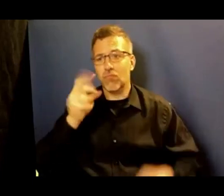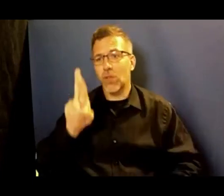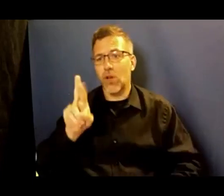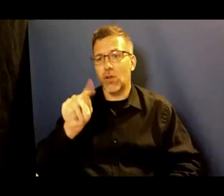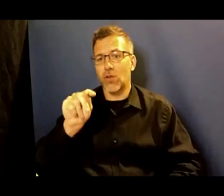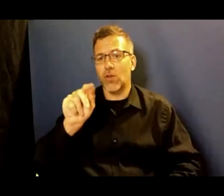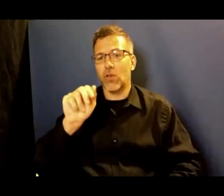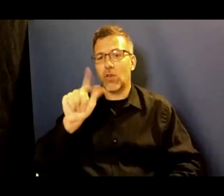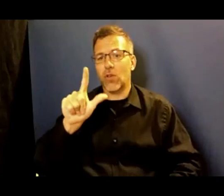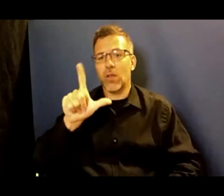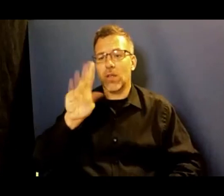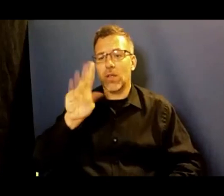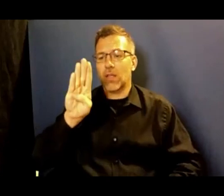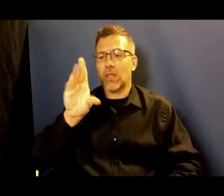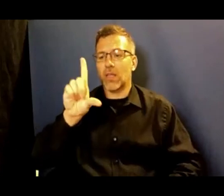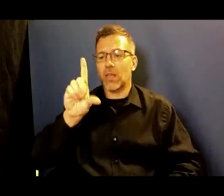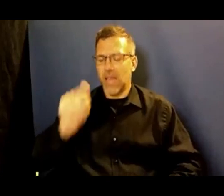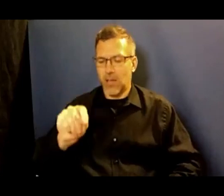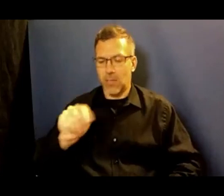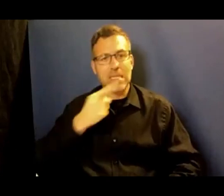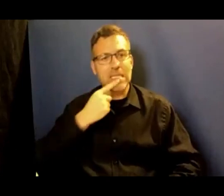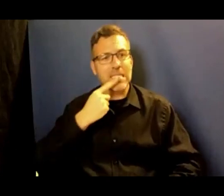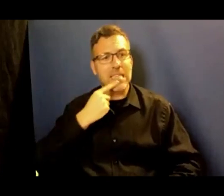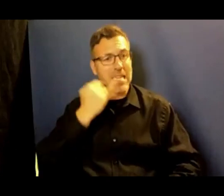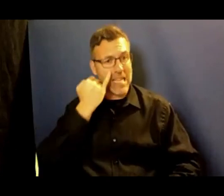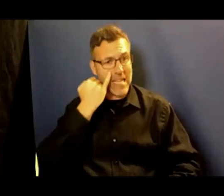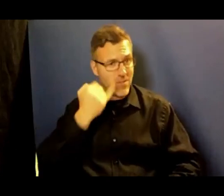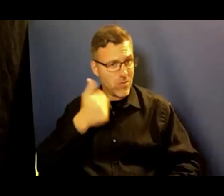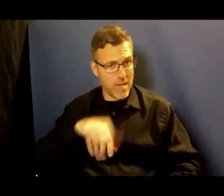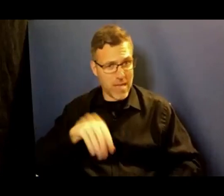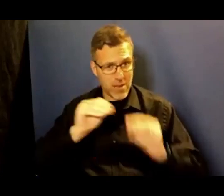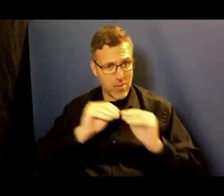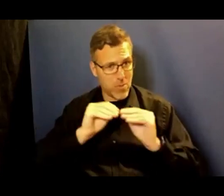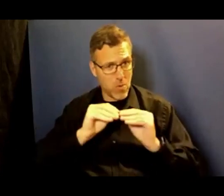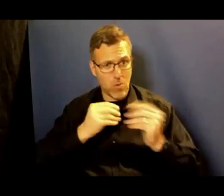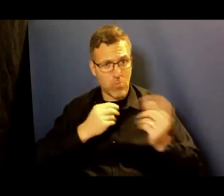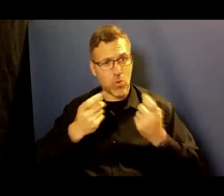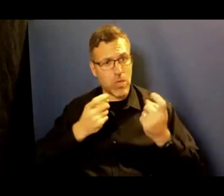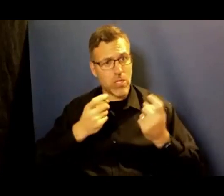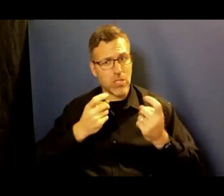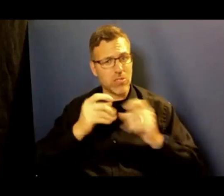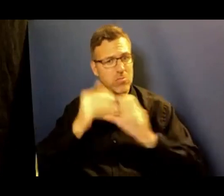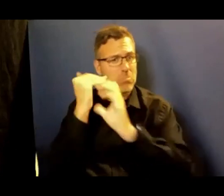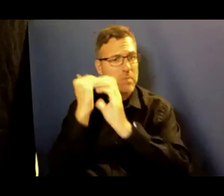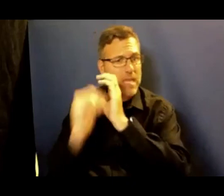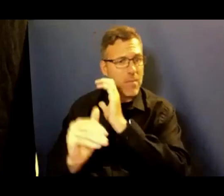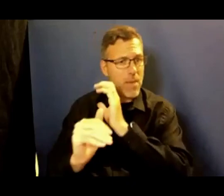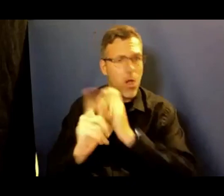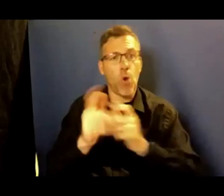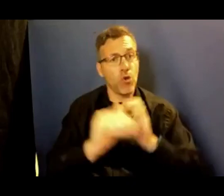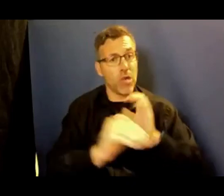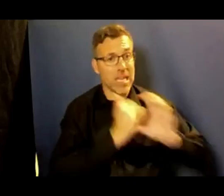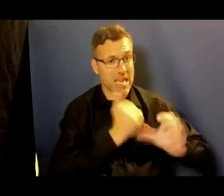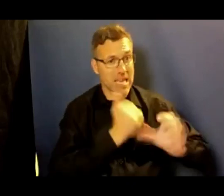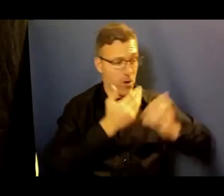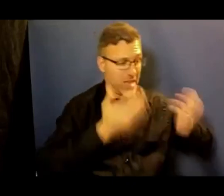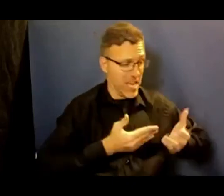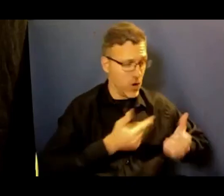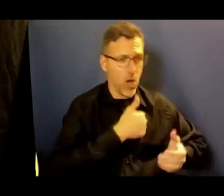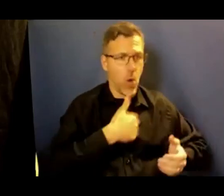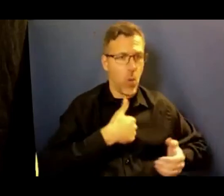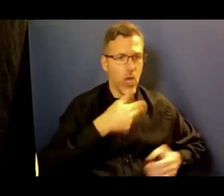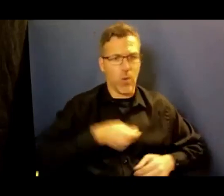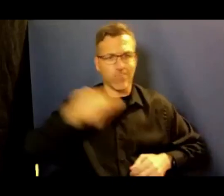have additional questions, please feel free to send those on. We will get those to her, or if you prefer to speak to her privately